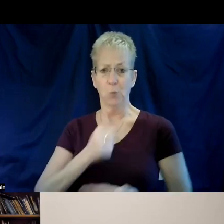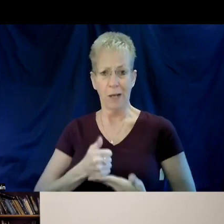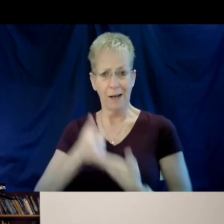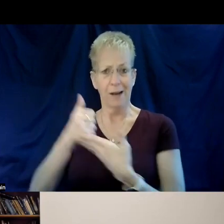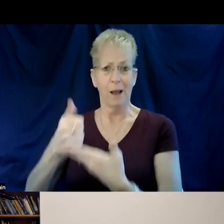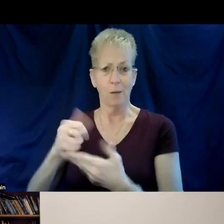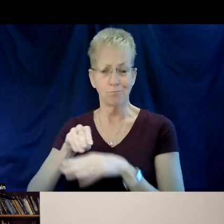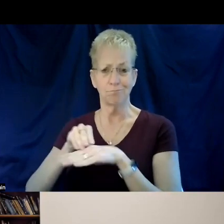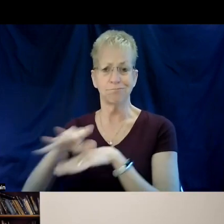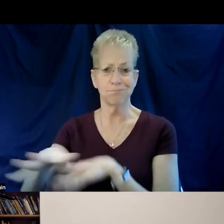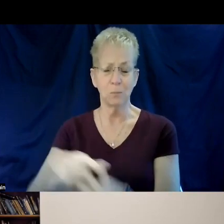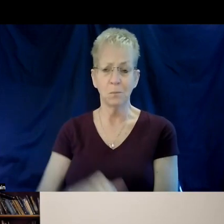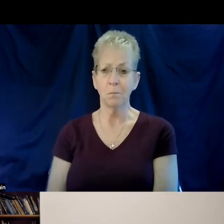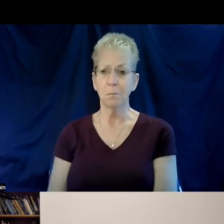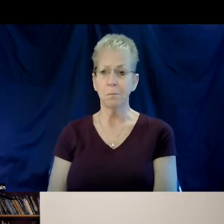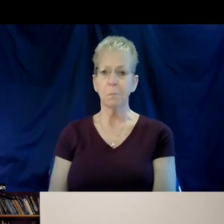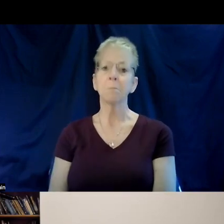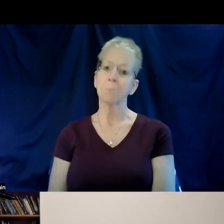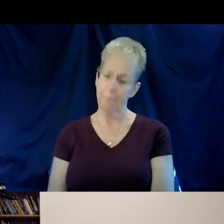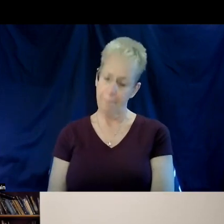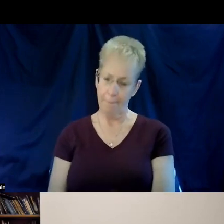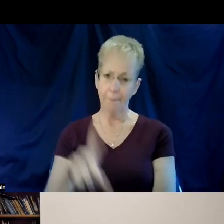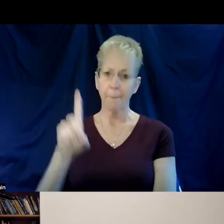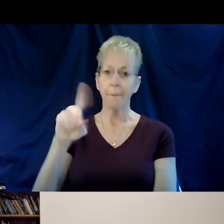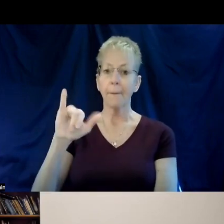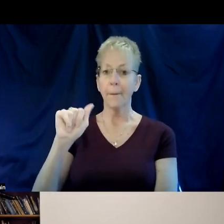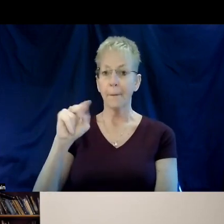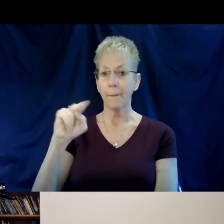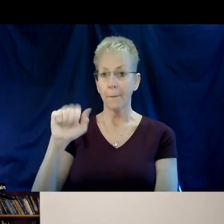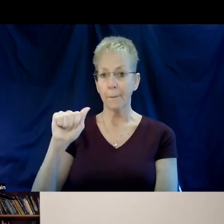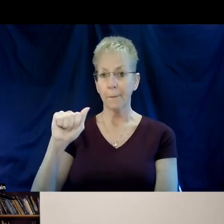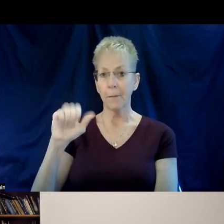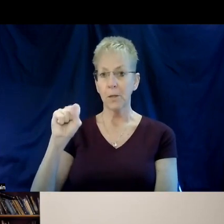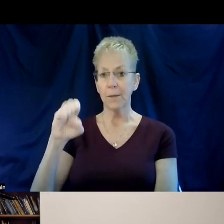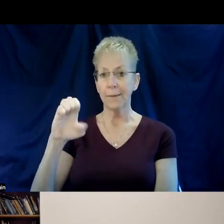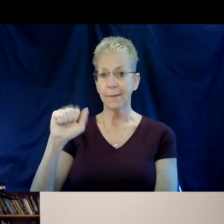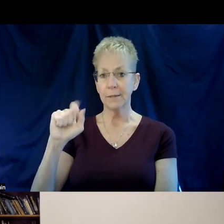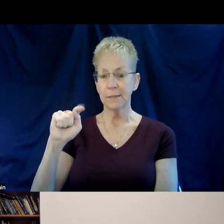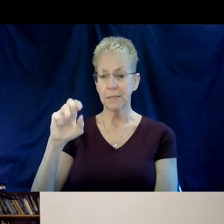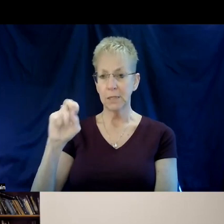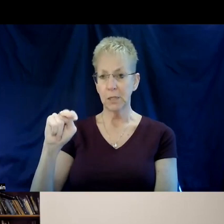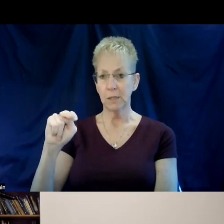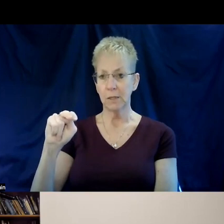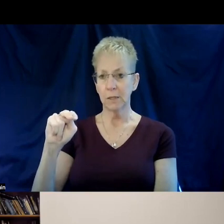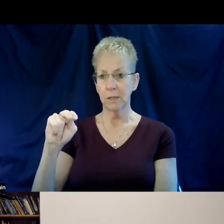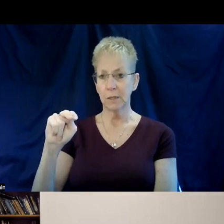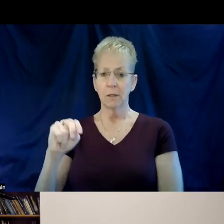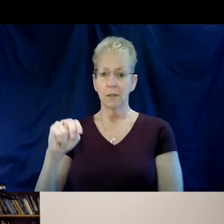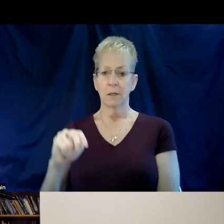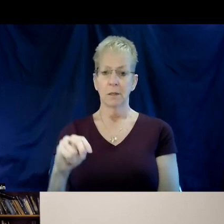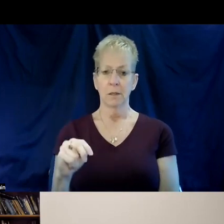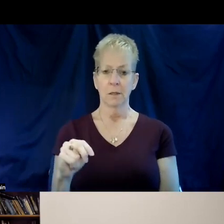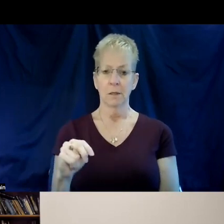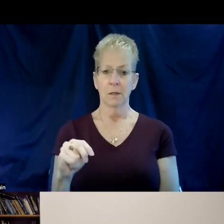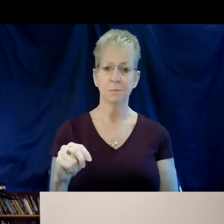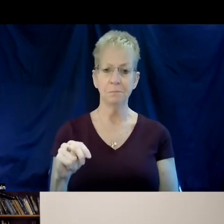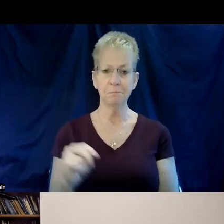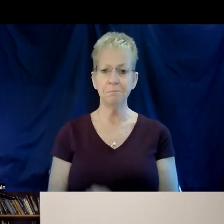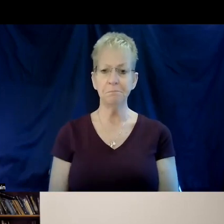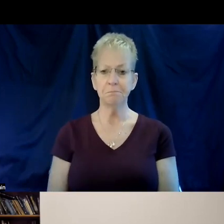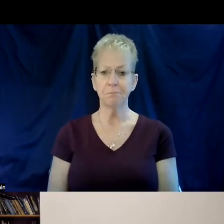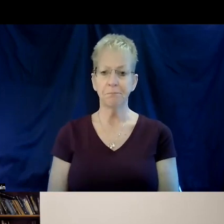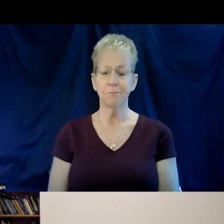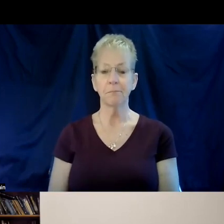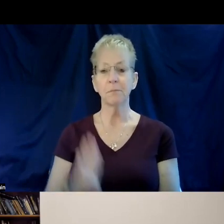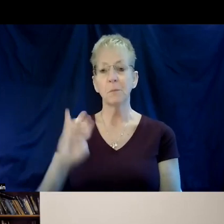Yeah. So Diana Seaton, as I said, is Billy's love interest. He meets her in the first book.